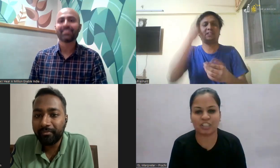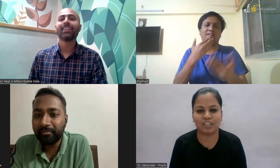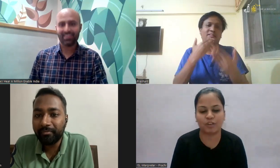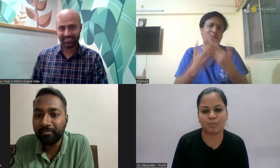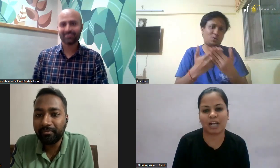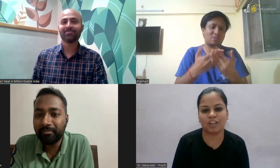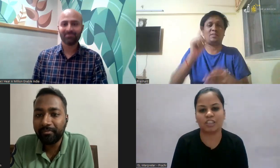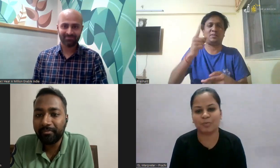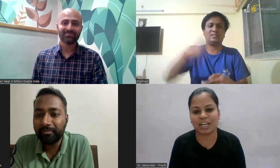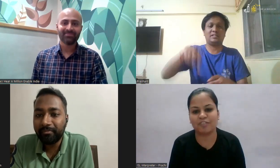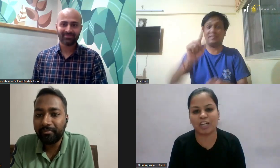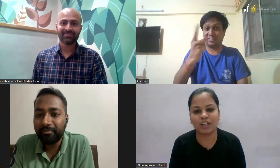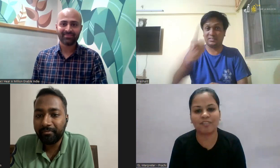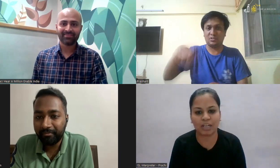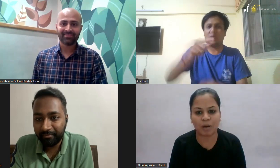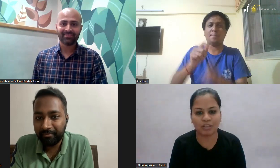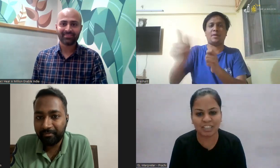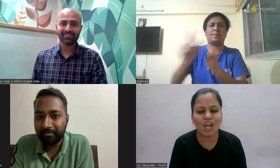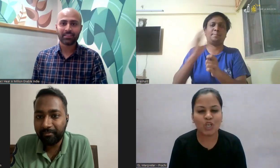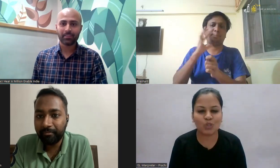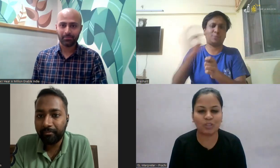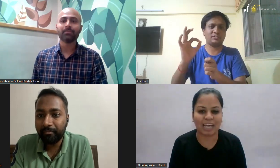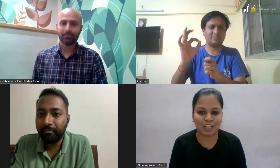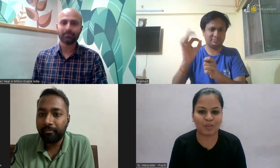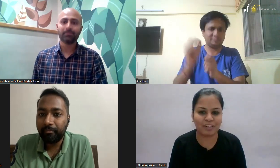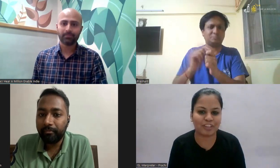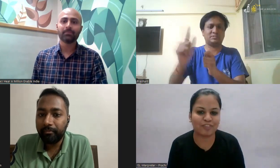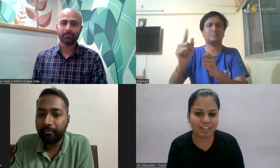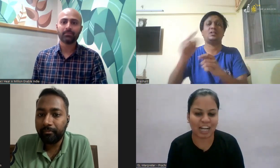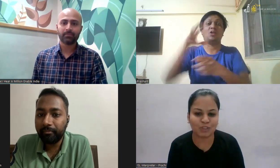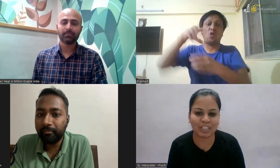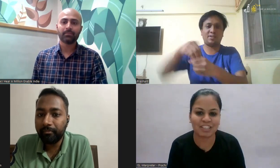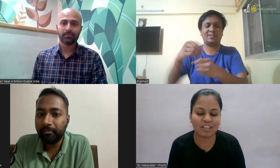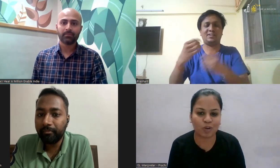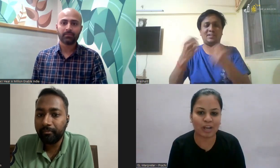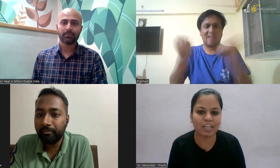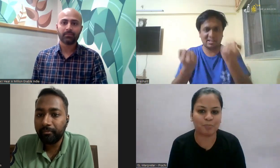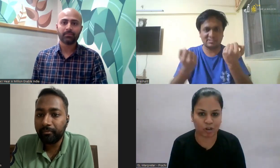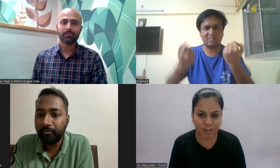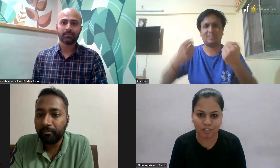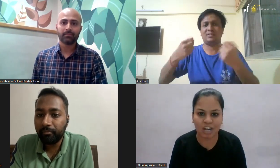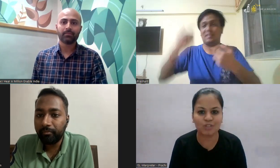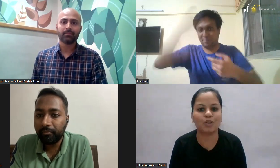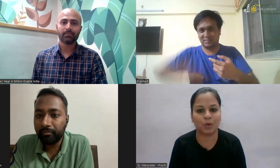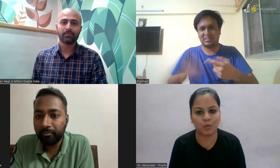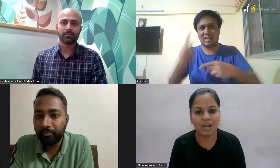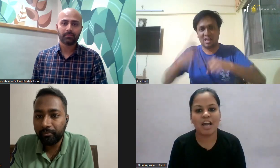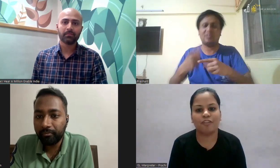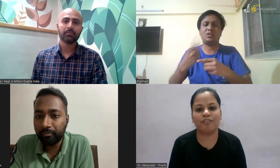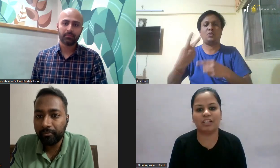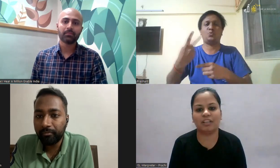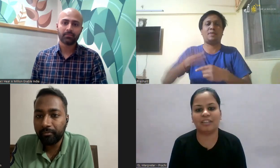be, what is the first party or third party, we are not aware about this. So that is quite difficult for us. So it is quite important for us to